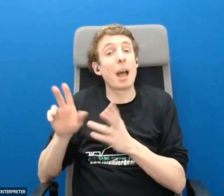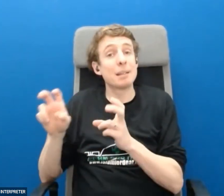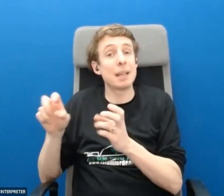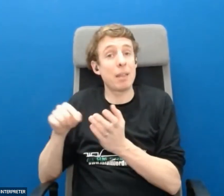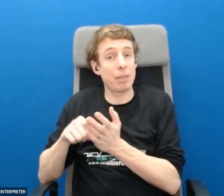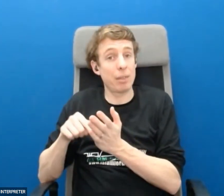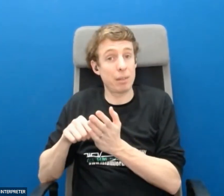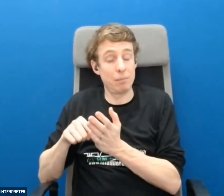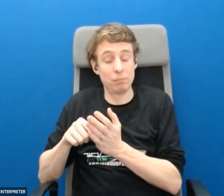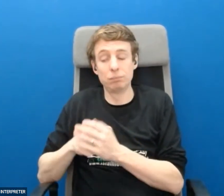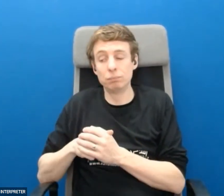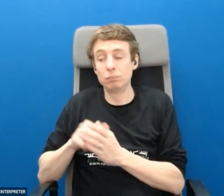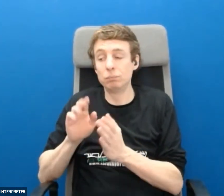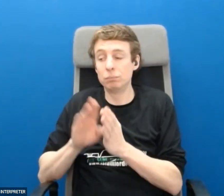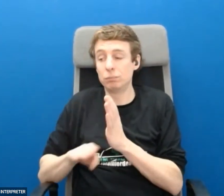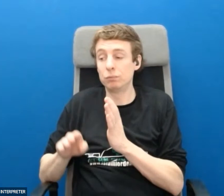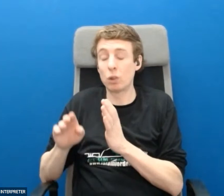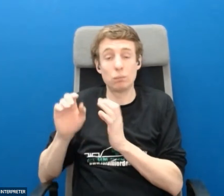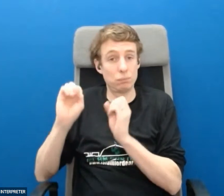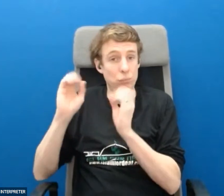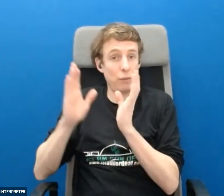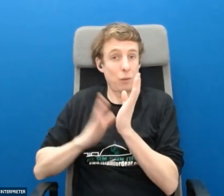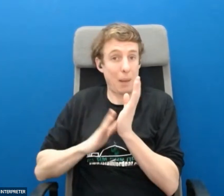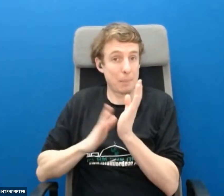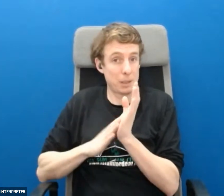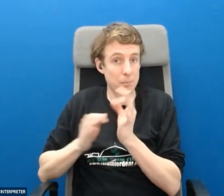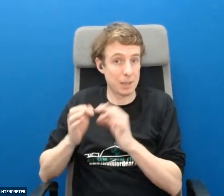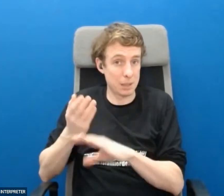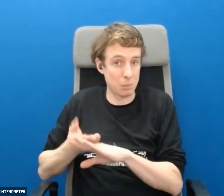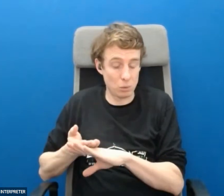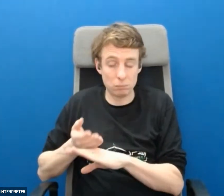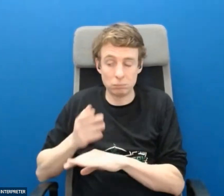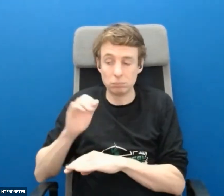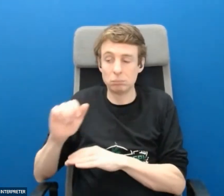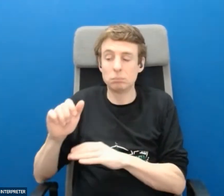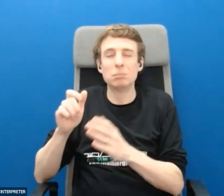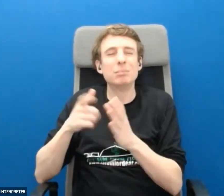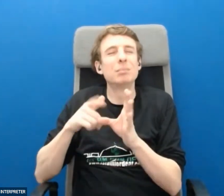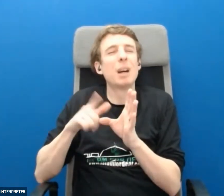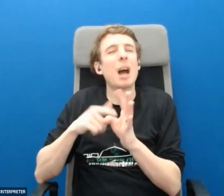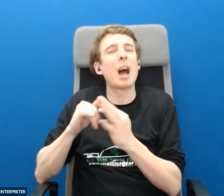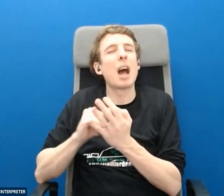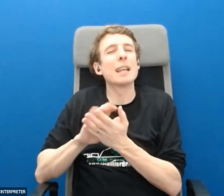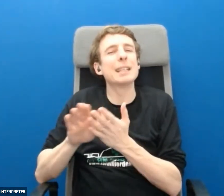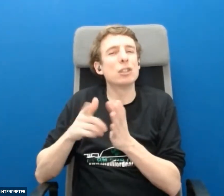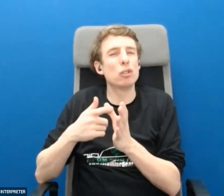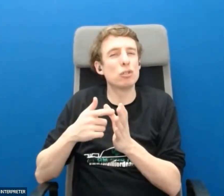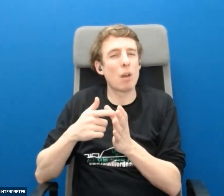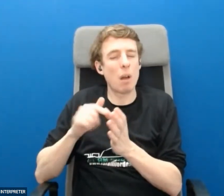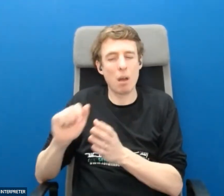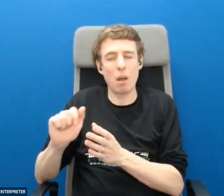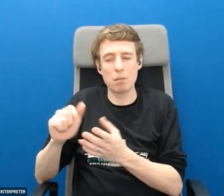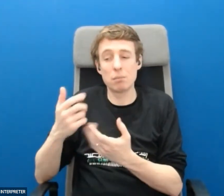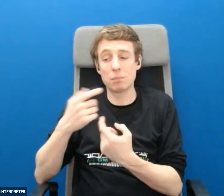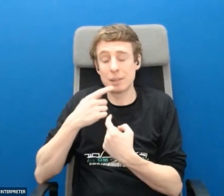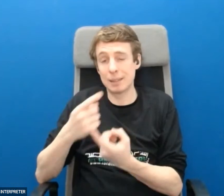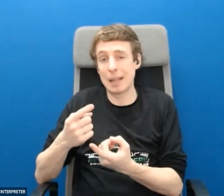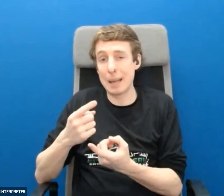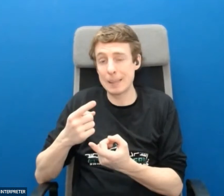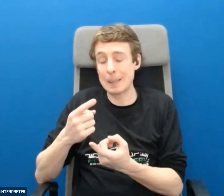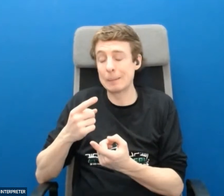believers, Aisha, and collected by Bukhari and Muslim, that the Prophet, peace and blessings be upon him, said,